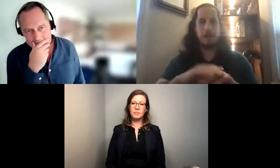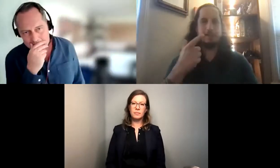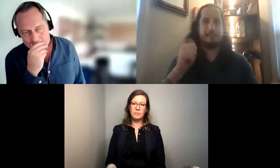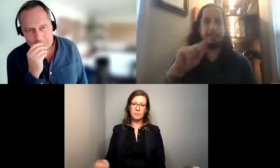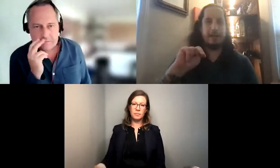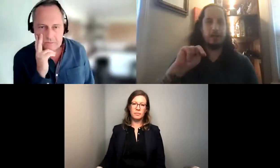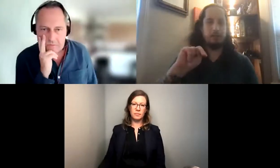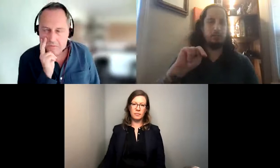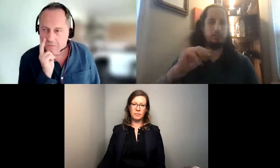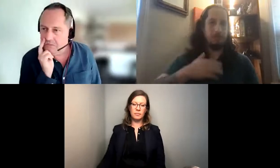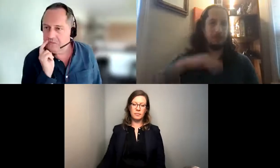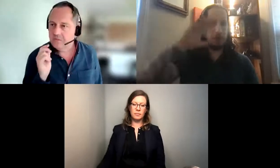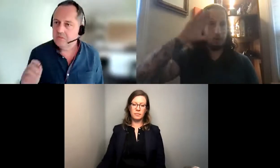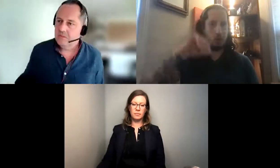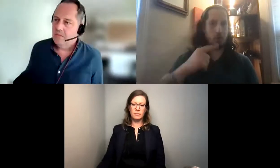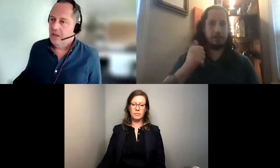Looking at the top question